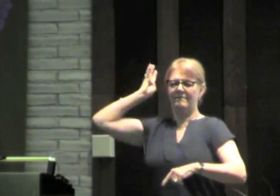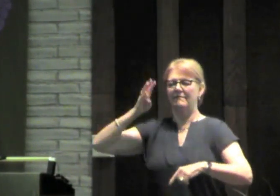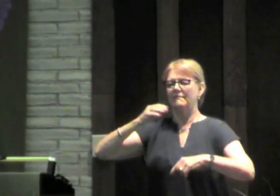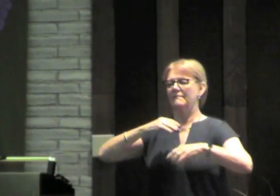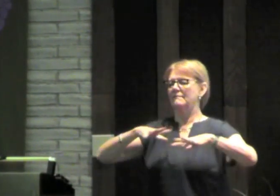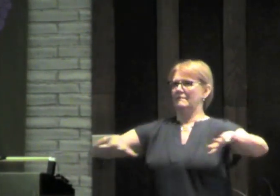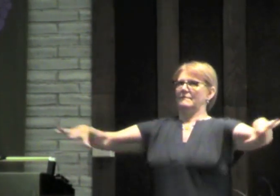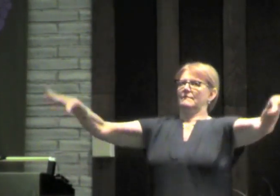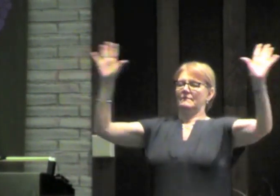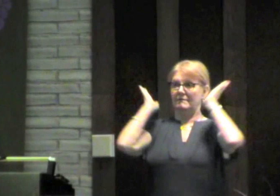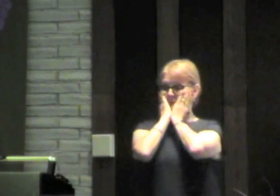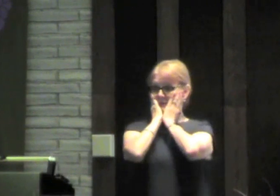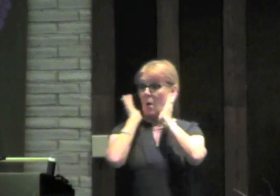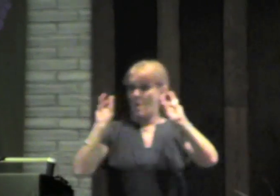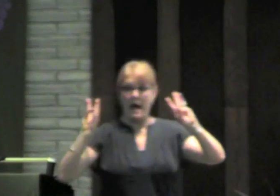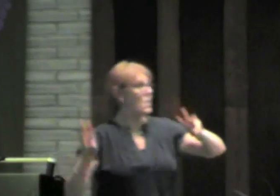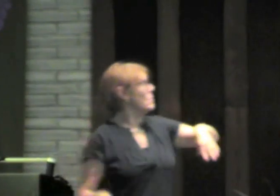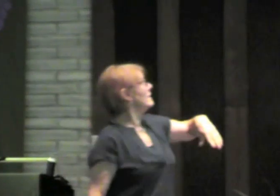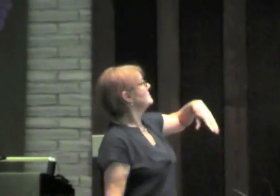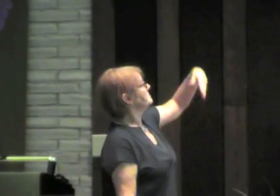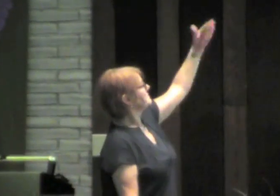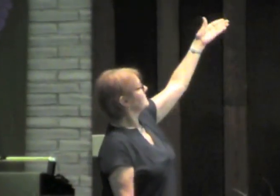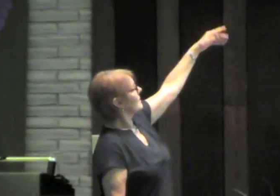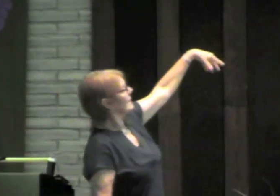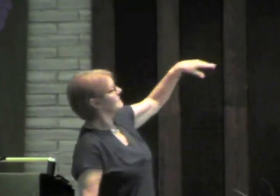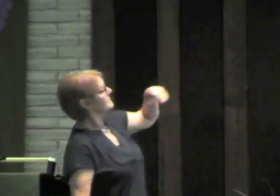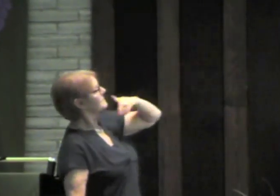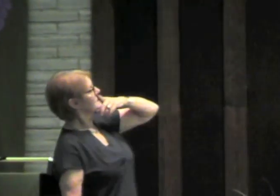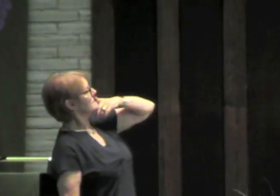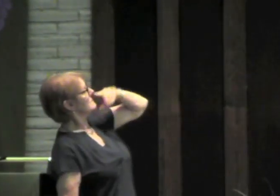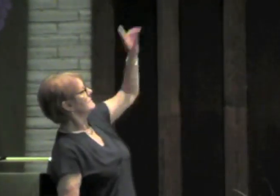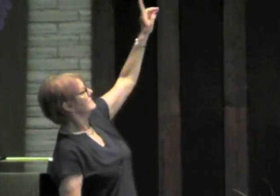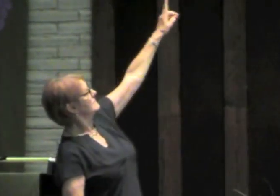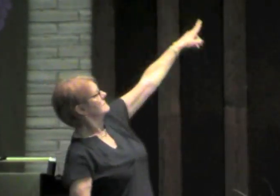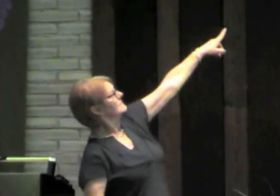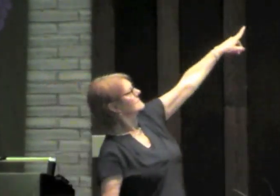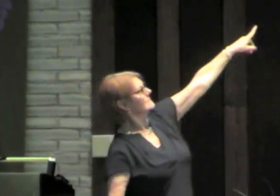Roman soldiers. It's just incredible to see all of this still there.